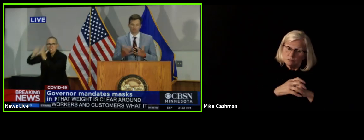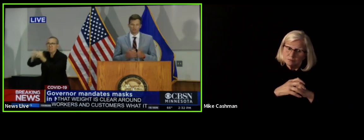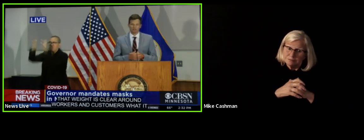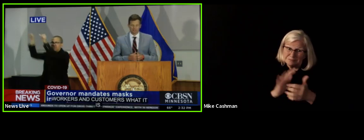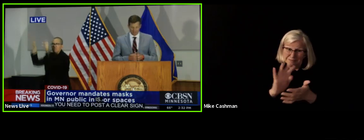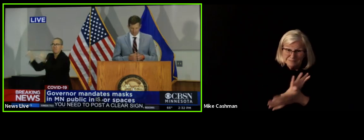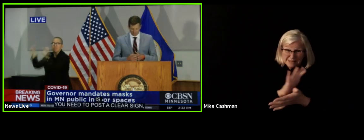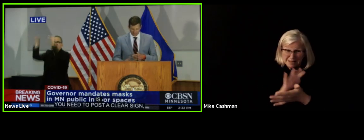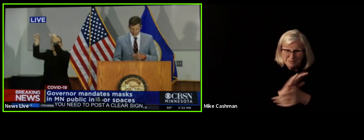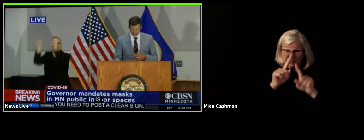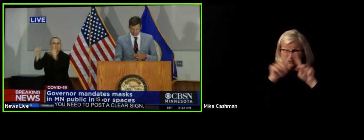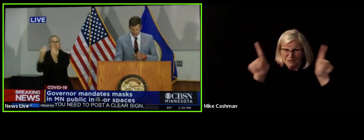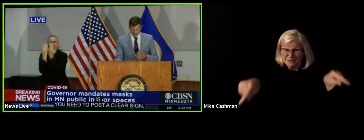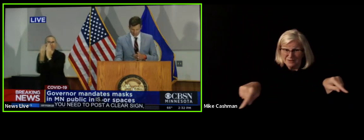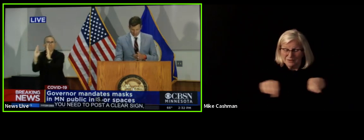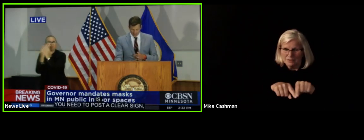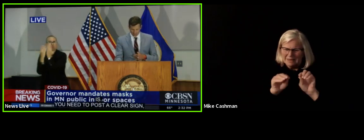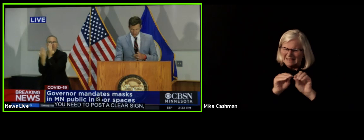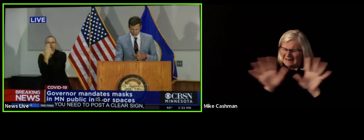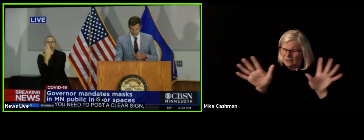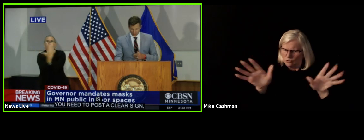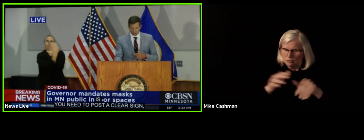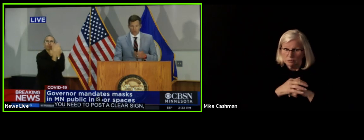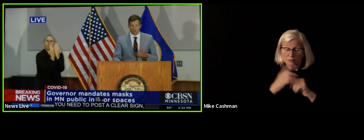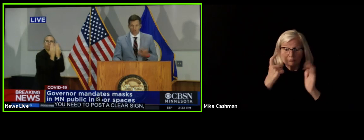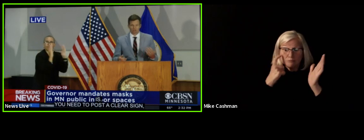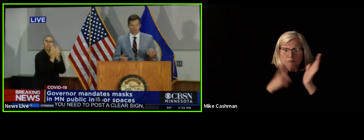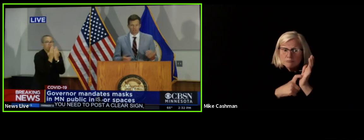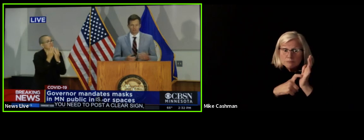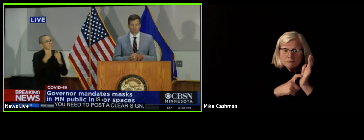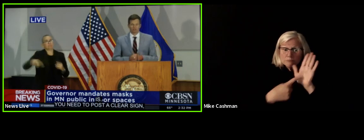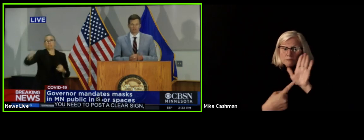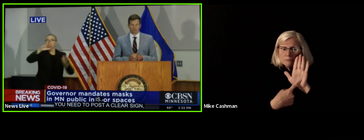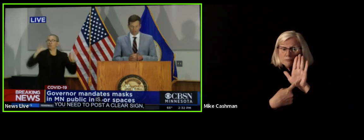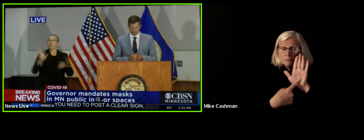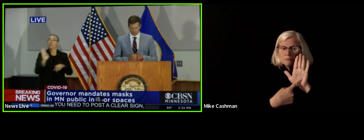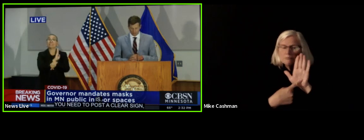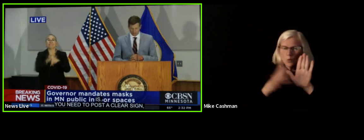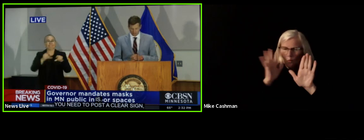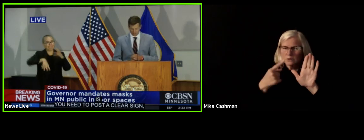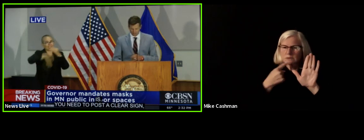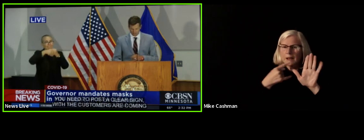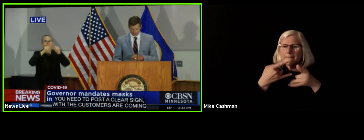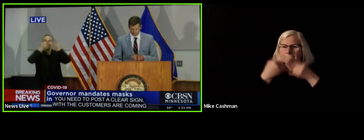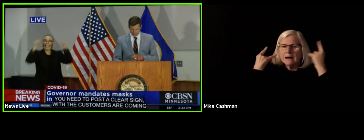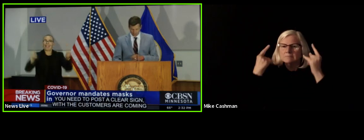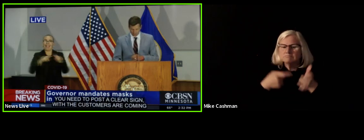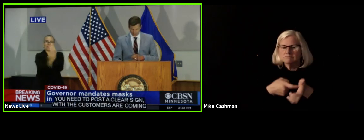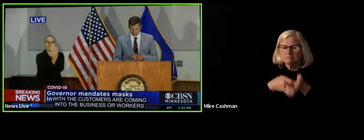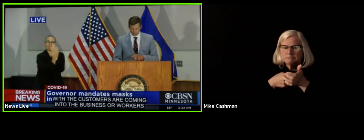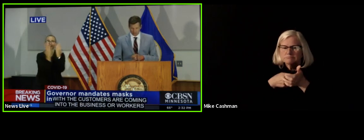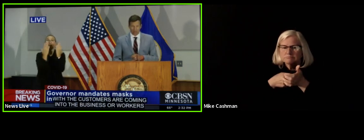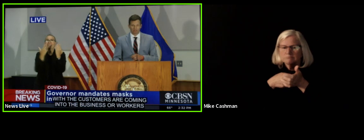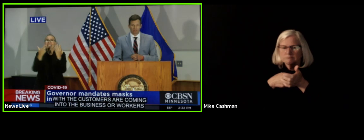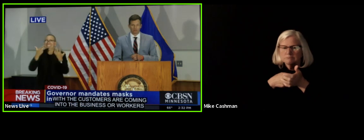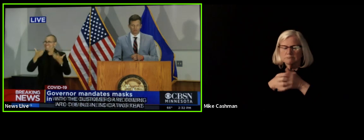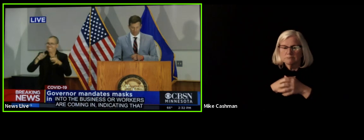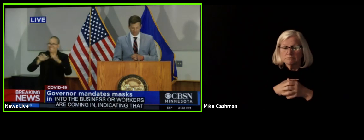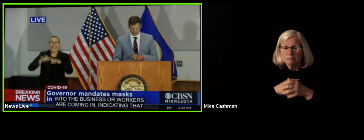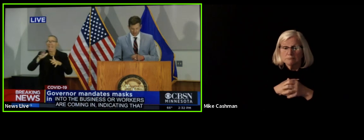come in, indicating that masks are required. We do have some signs available for download and printing on the Minnesota Stay Safe